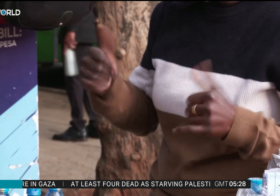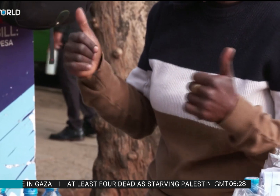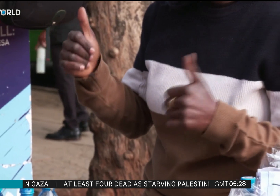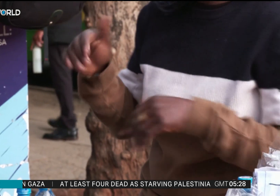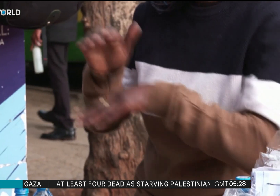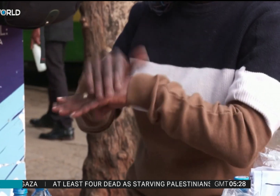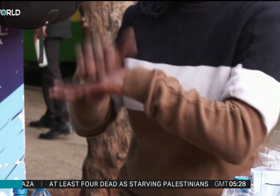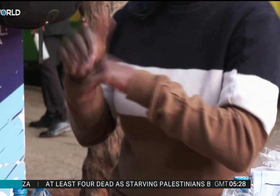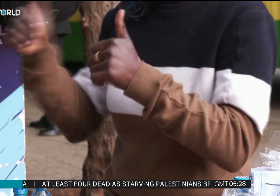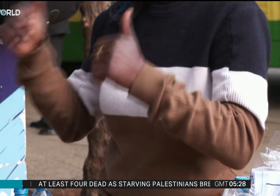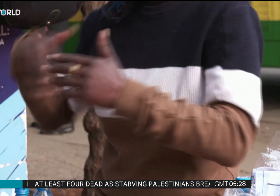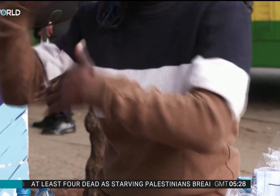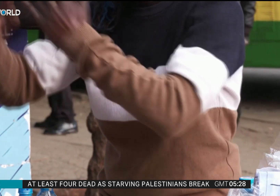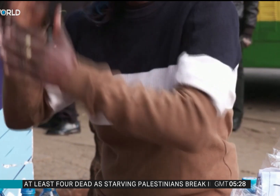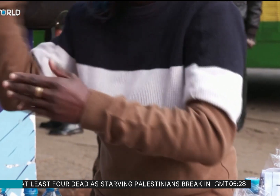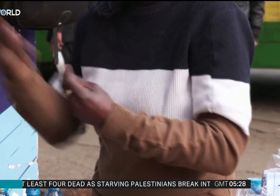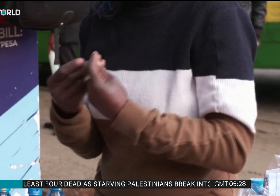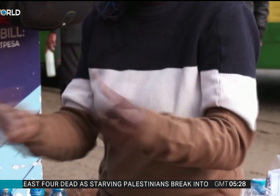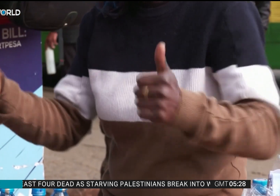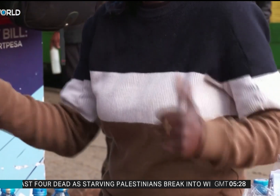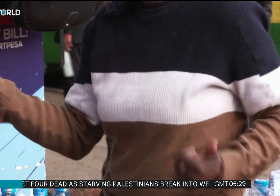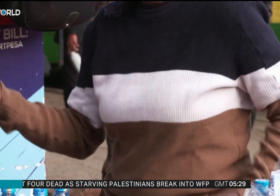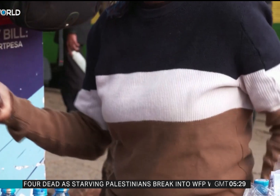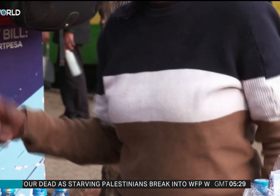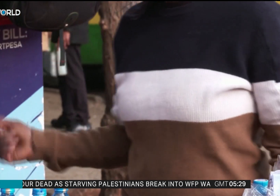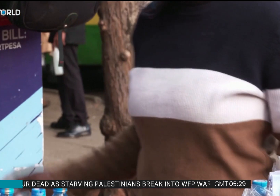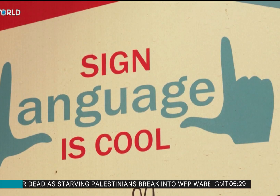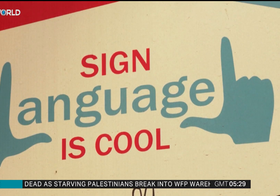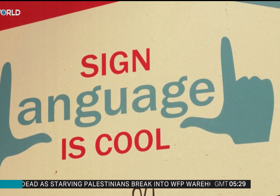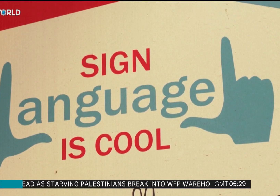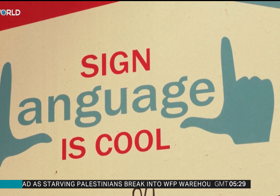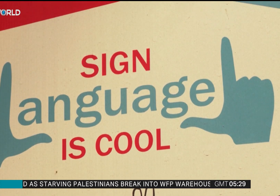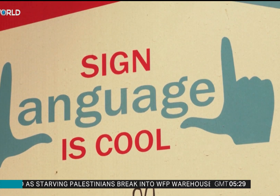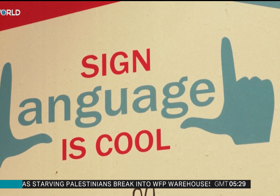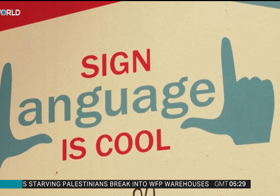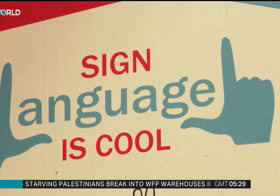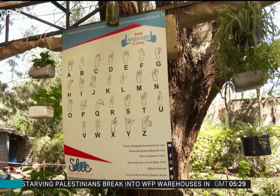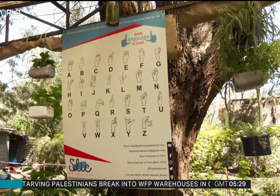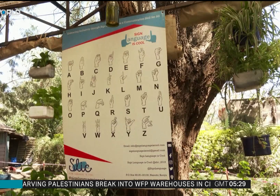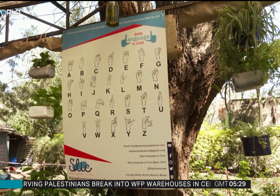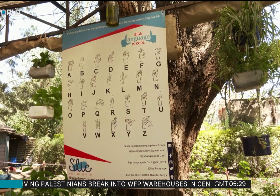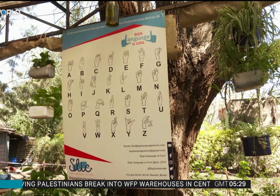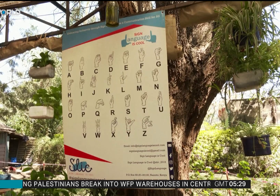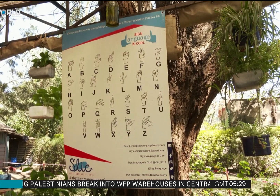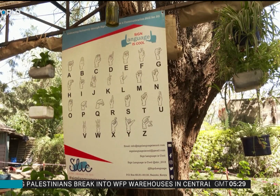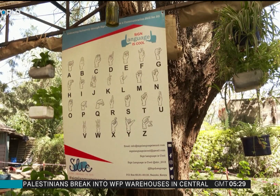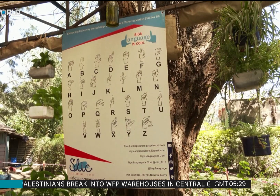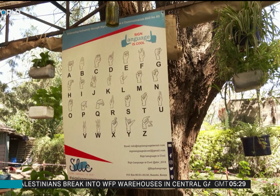Sign language was adopted as the country's third official language when a new constitution was passed in 2010, but interpreters are often